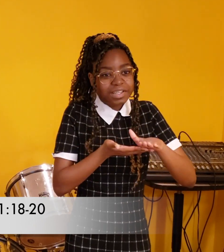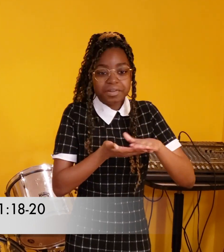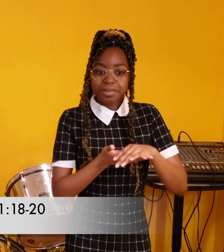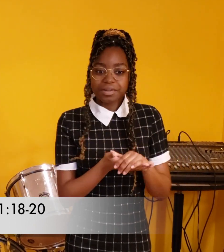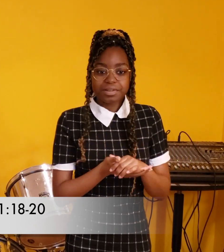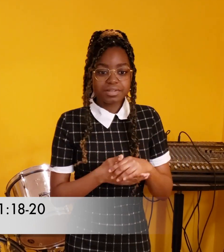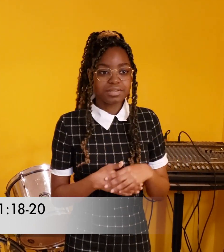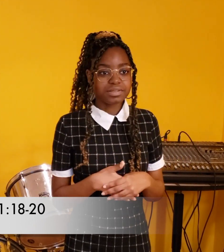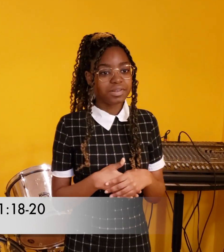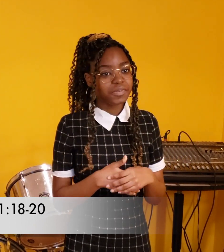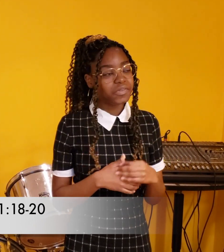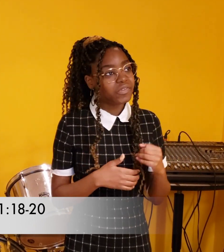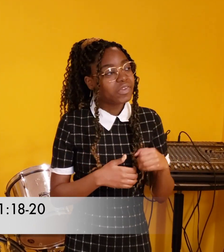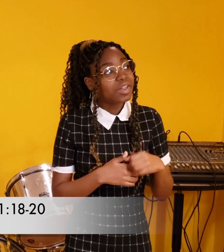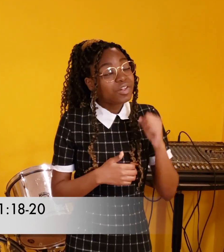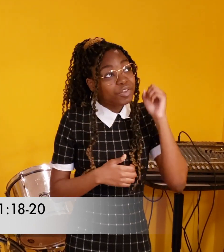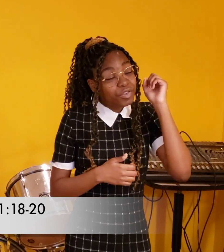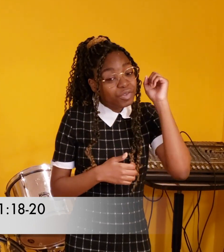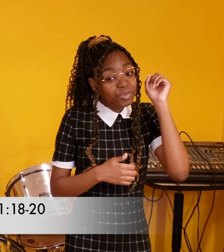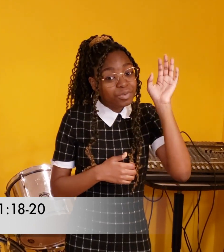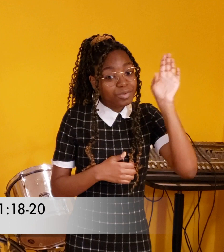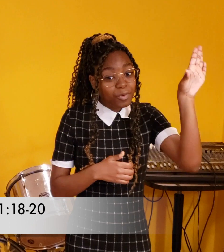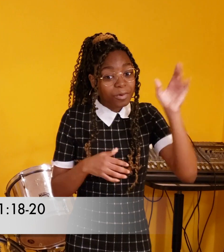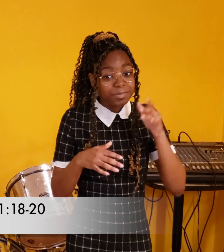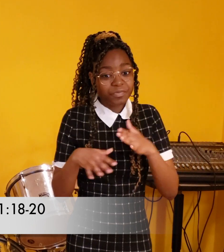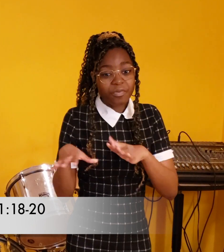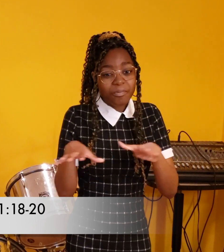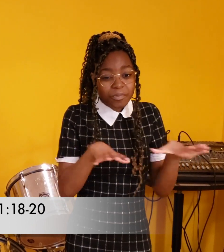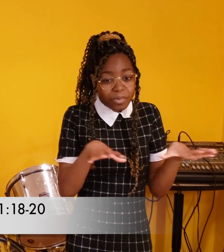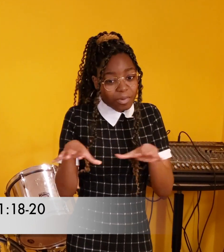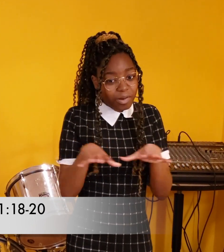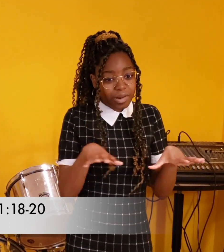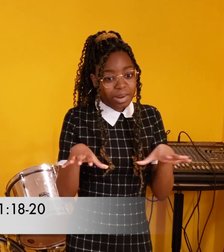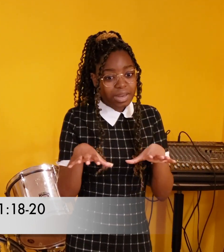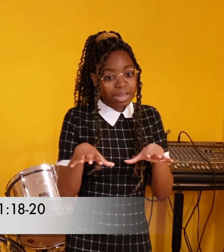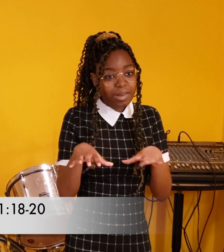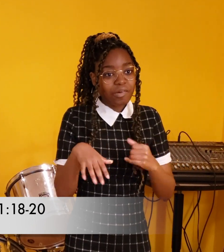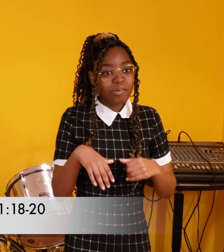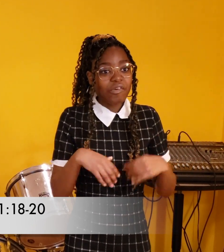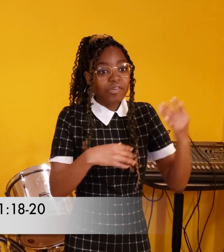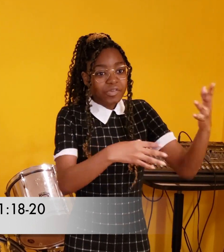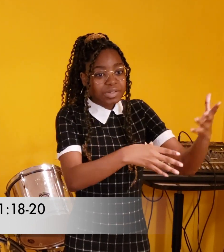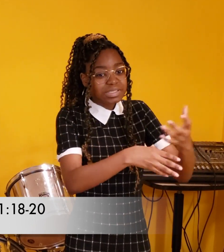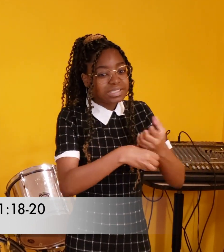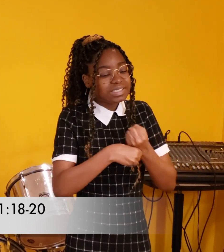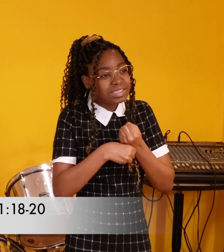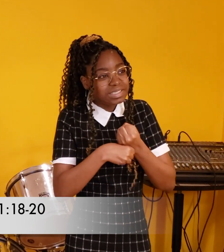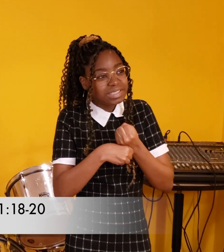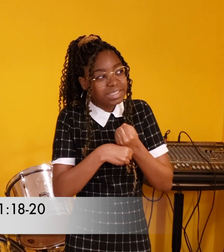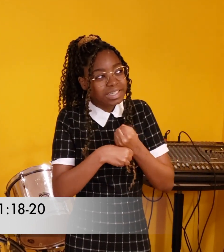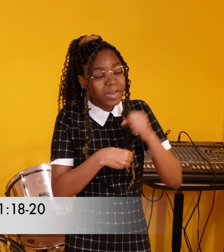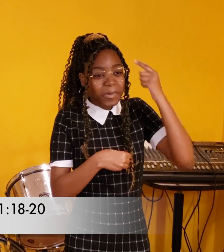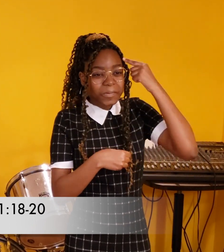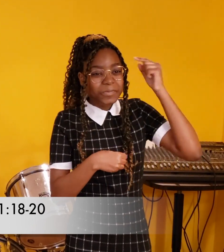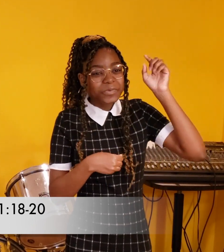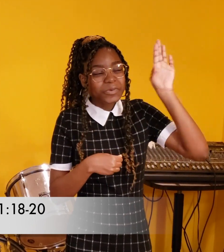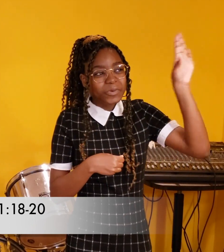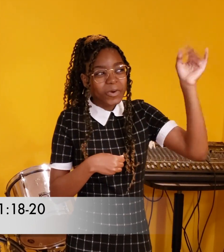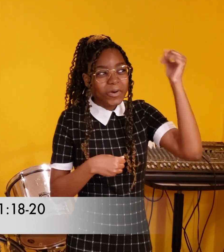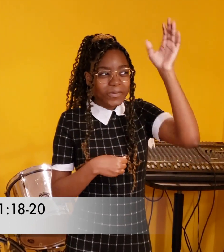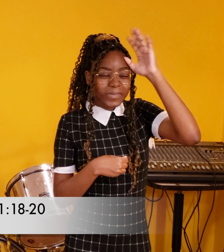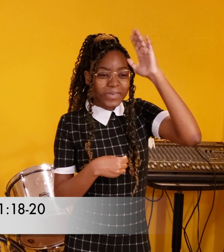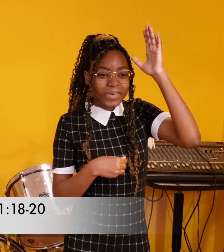"from your aimless conduct received by tradition from your fathers, but with the precious blood